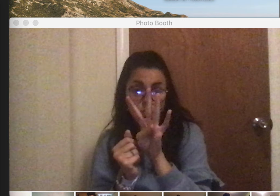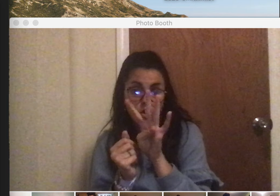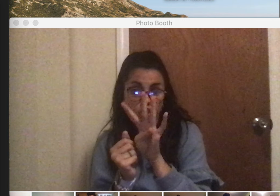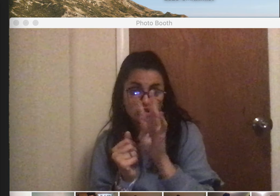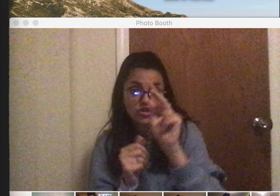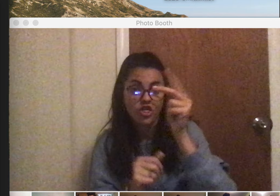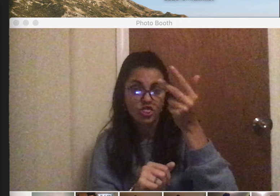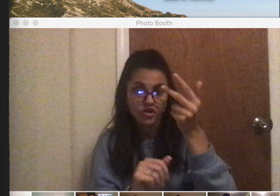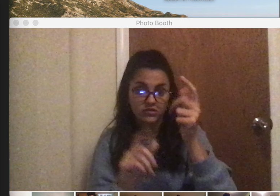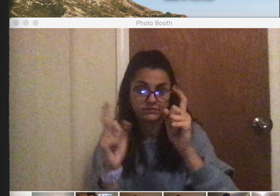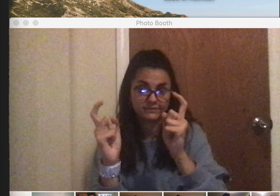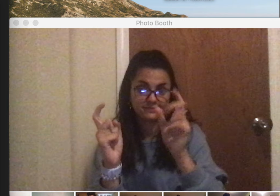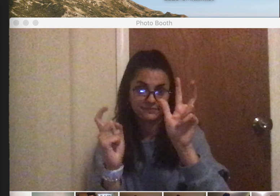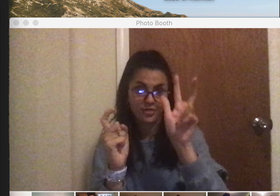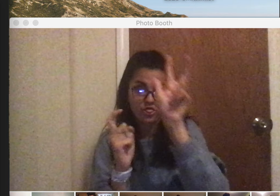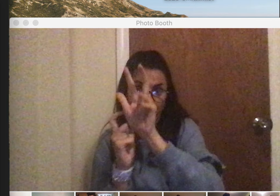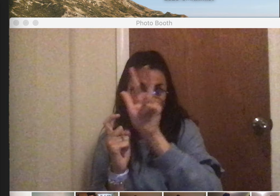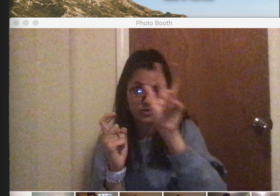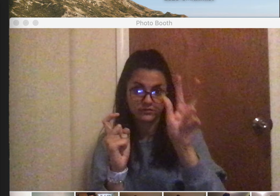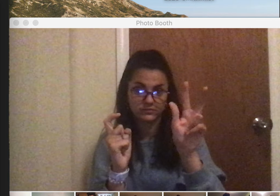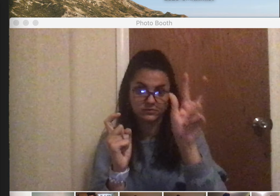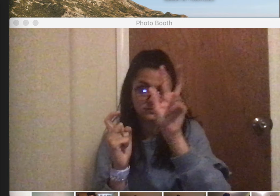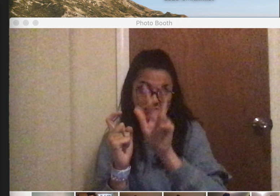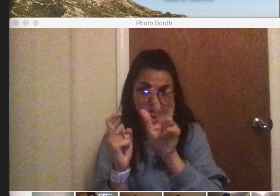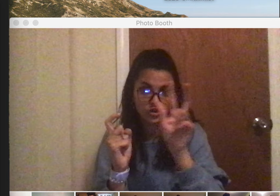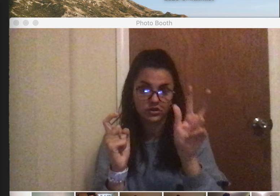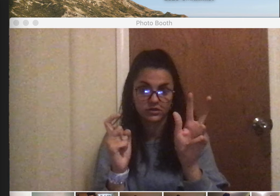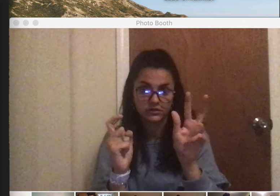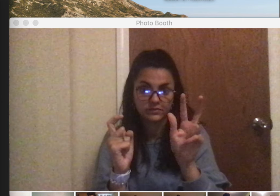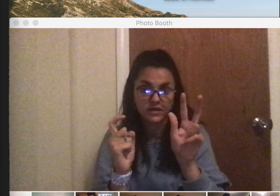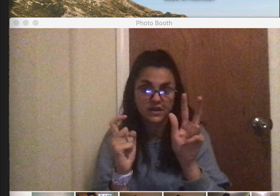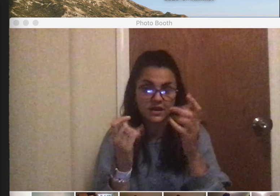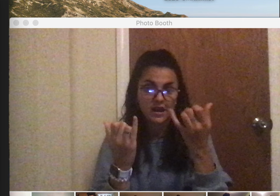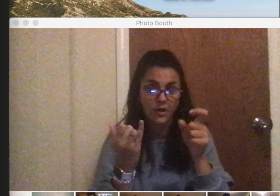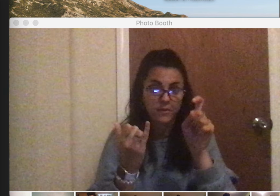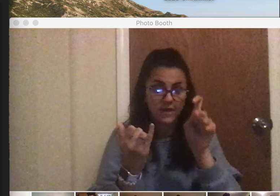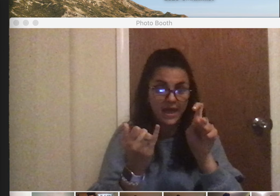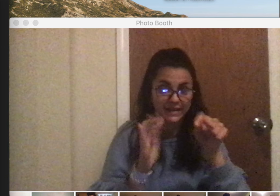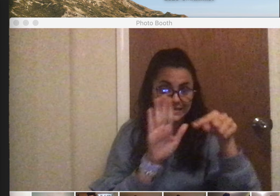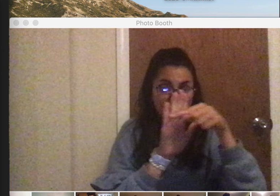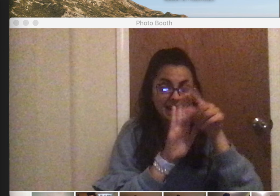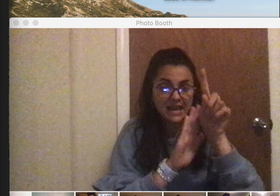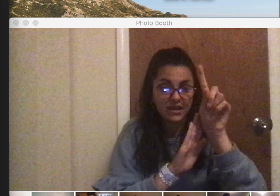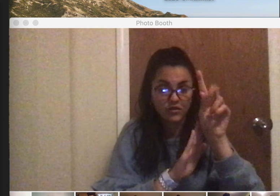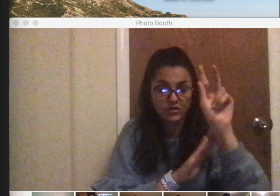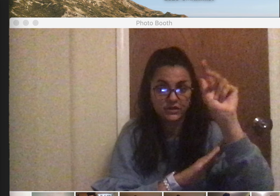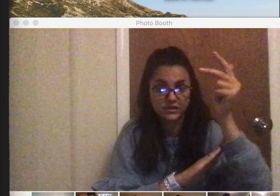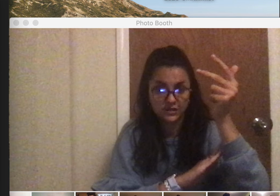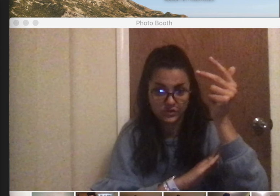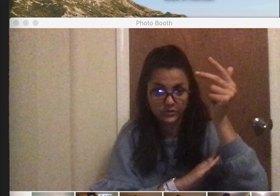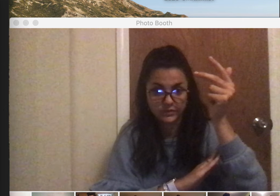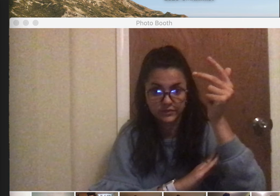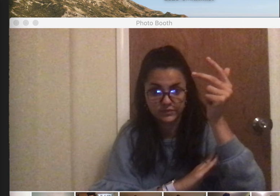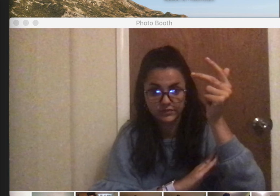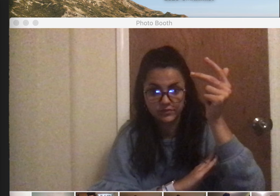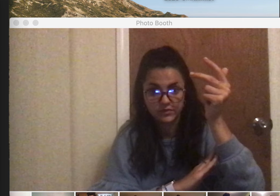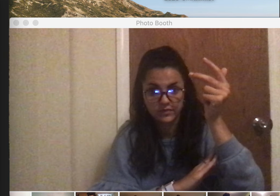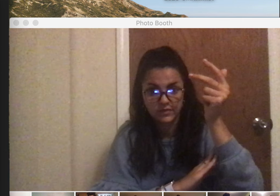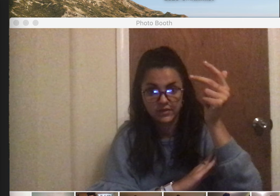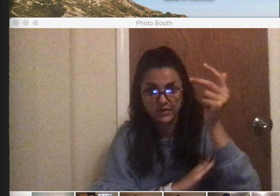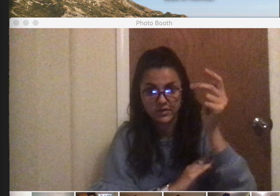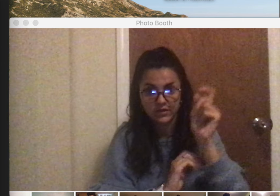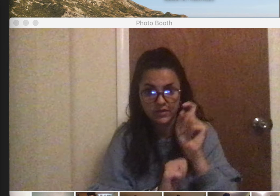and we're going to have x to the negative 1 to the third over, and we'll keep this for now. We'll finish